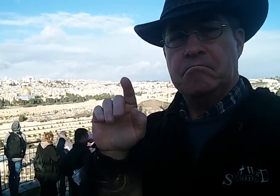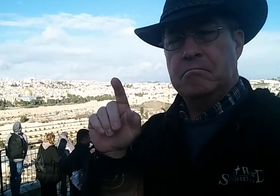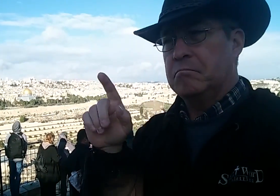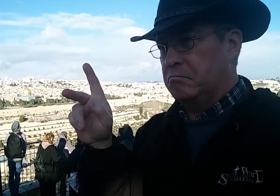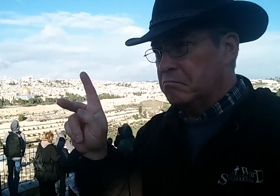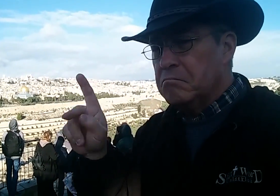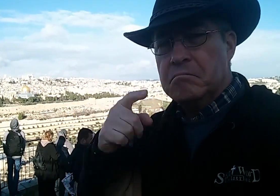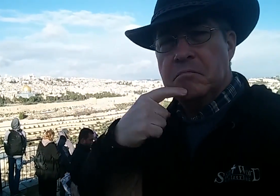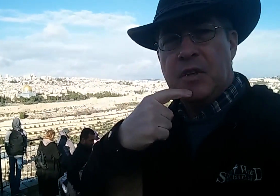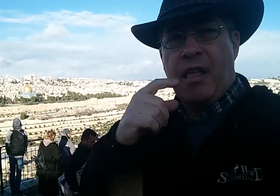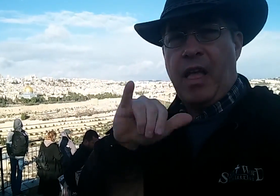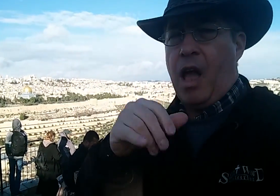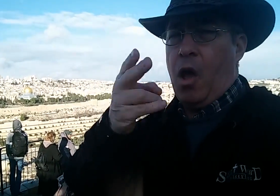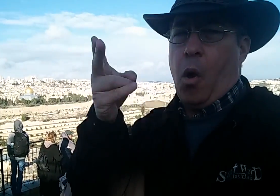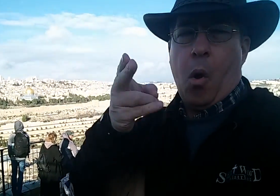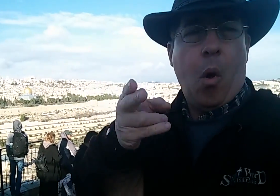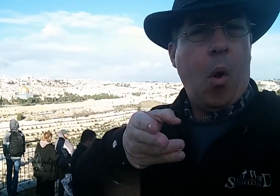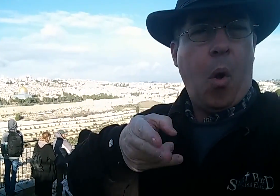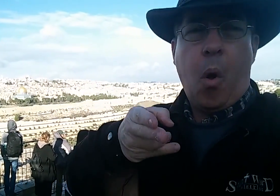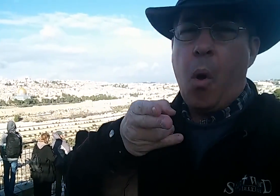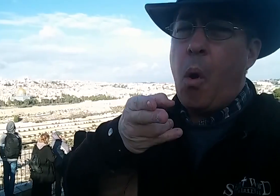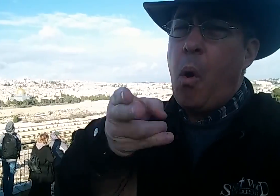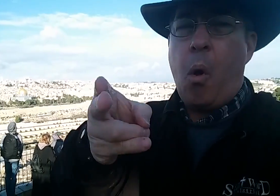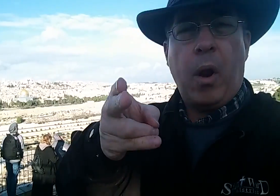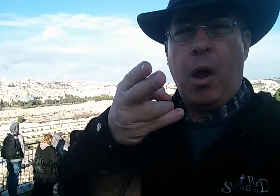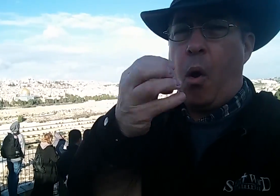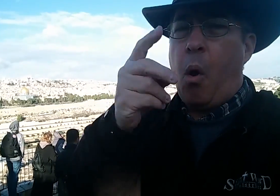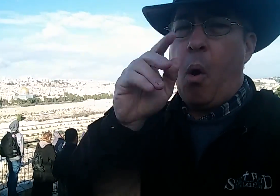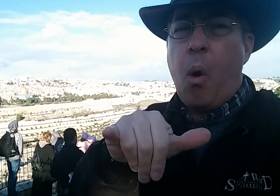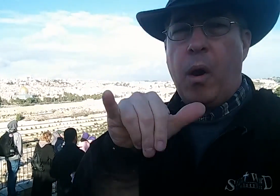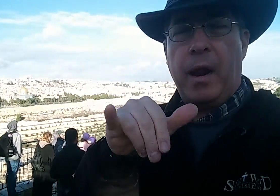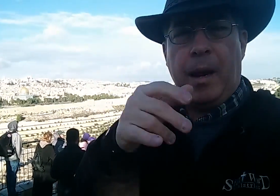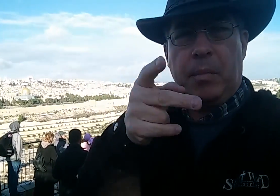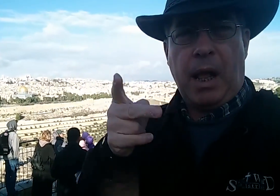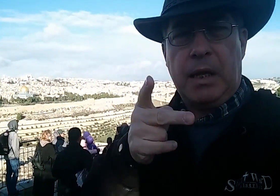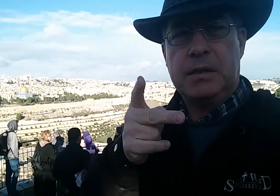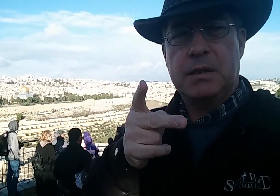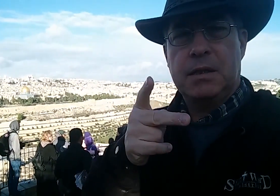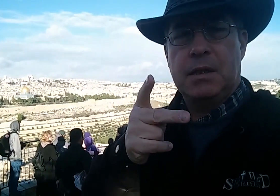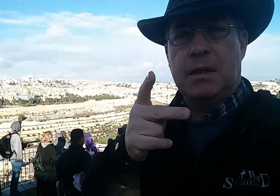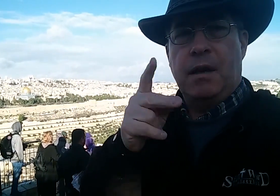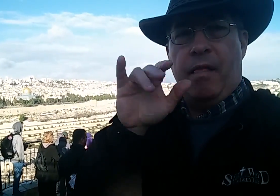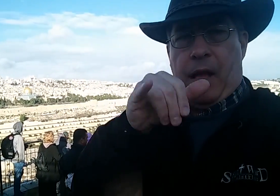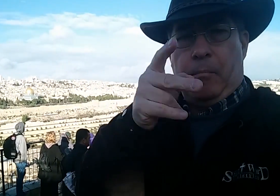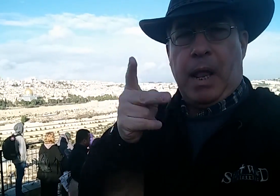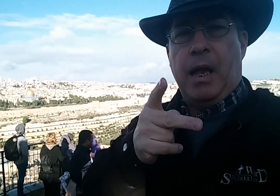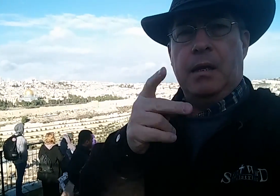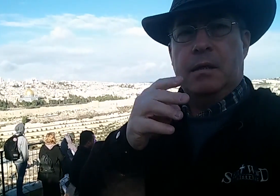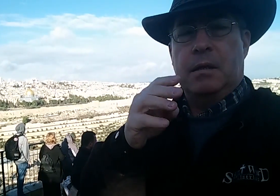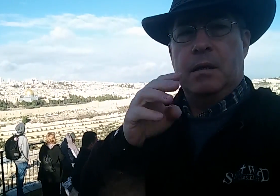it's the place where Islam is one of the most holiest places for Muslims.